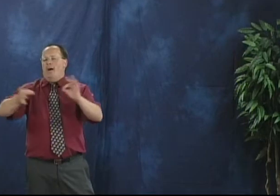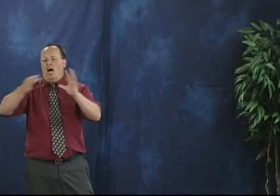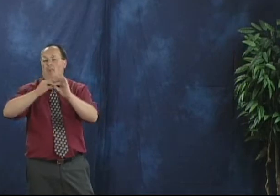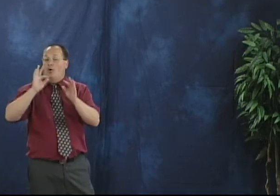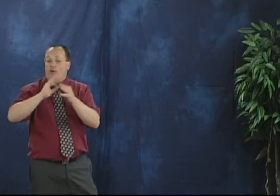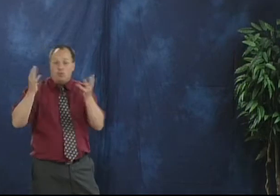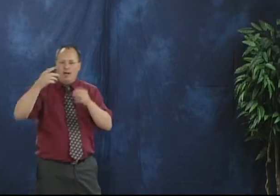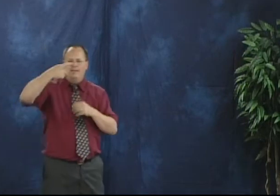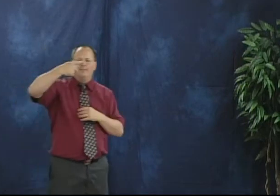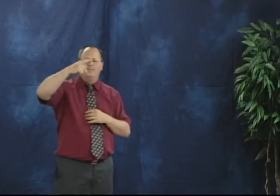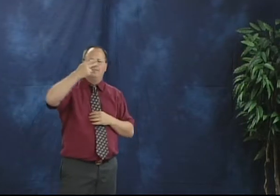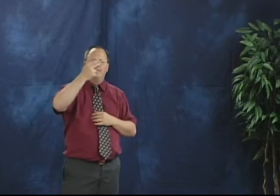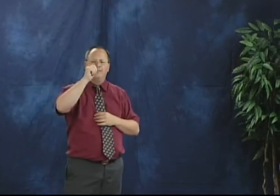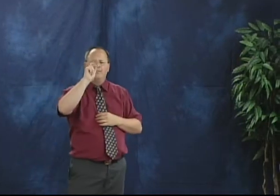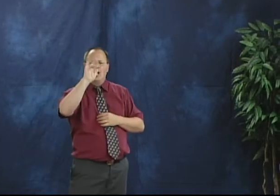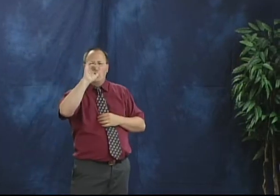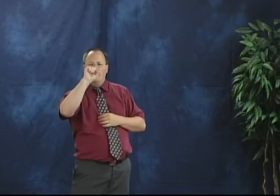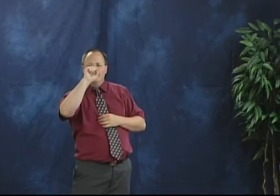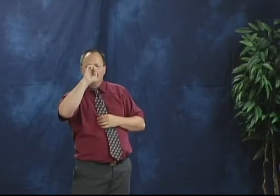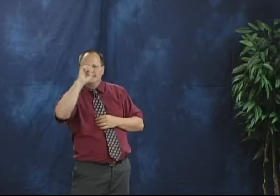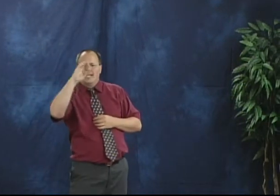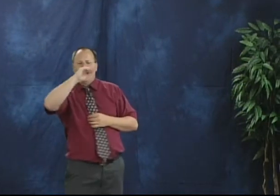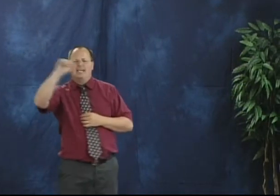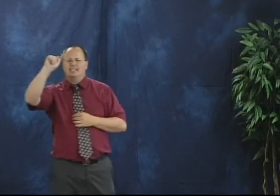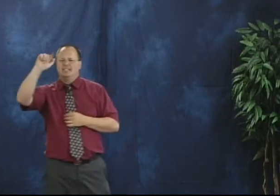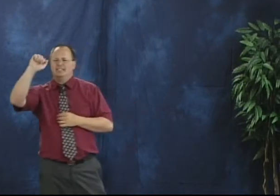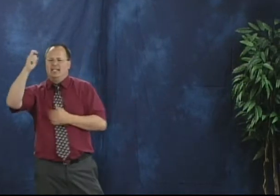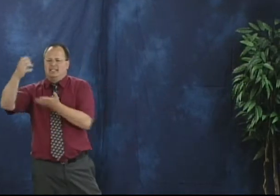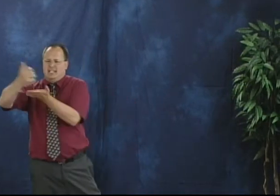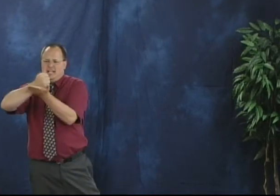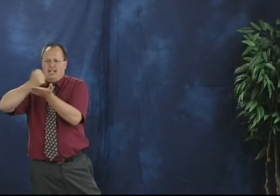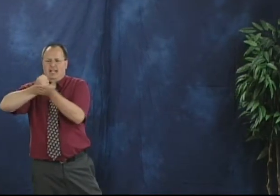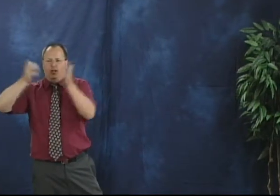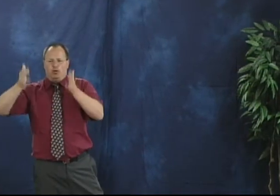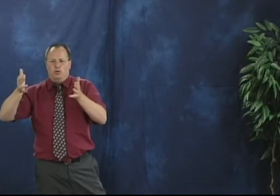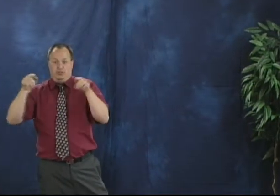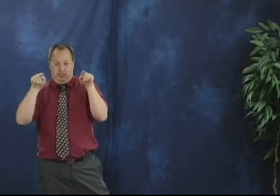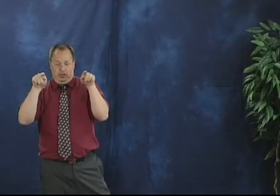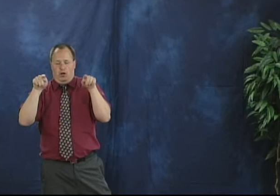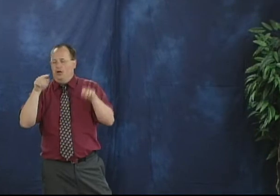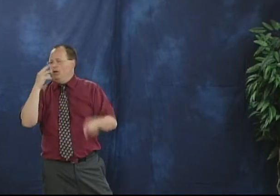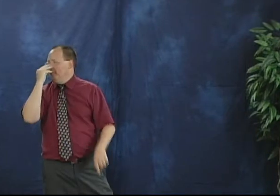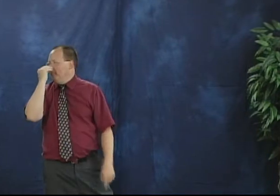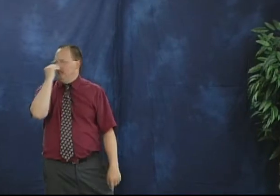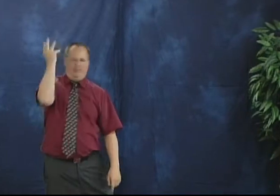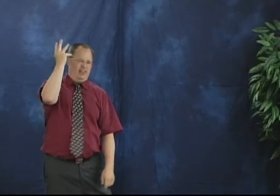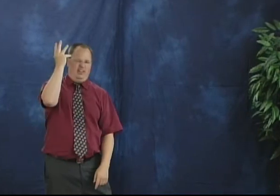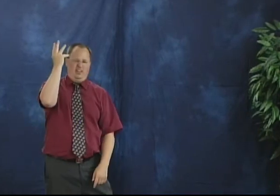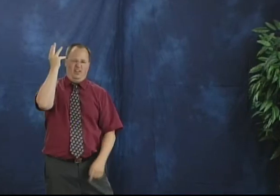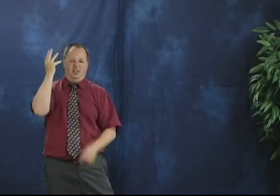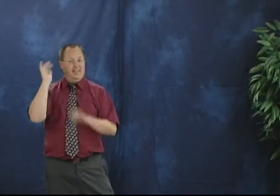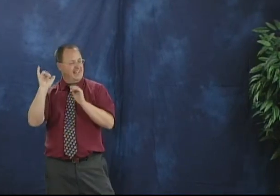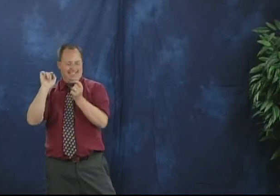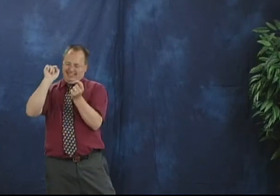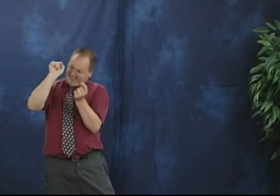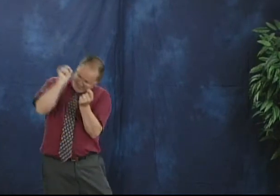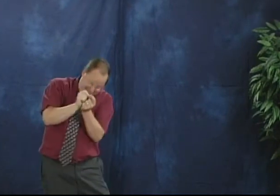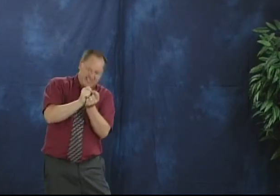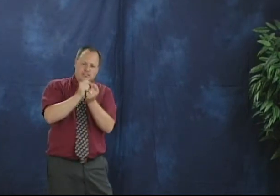The best picture of being poor in spirit is the parable of the Pharisee and the tax collector.